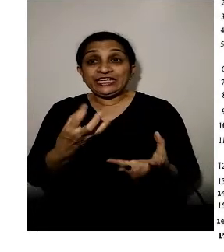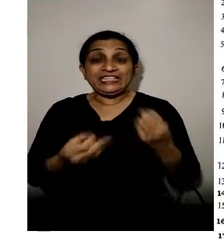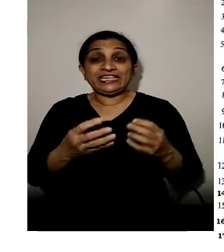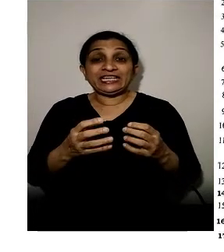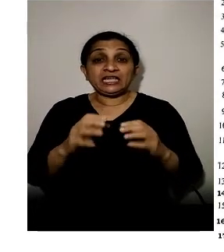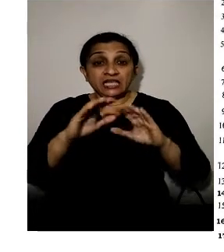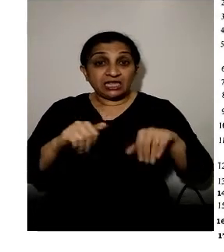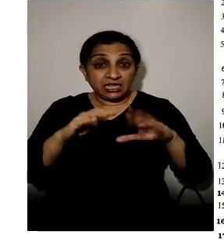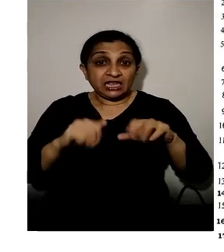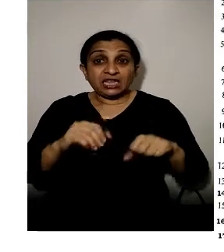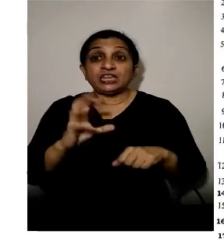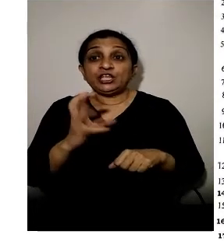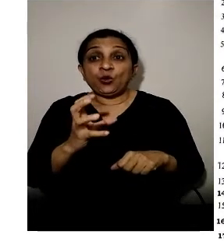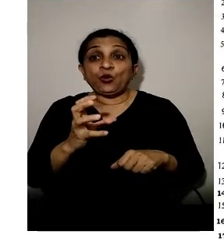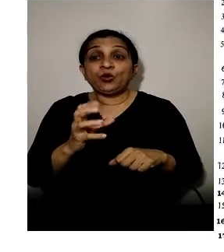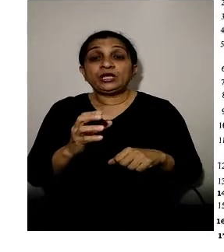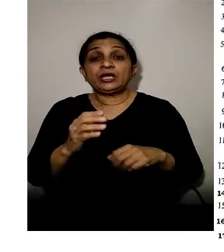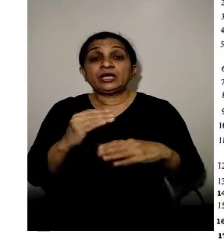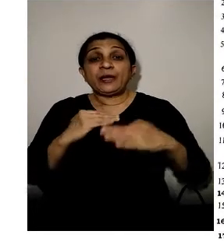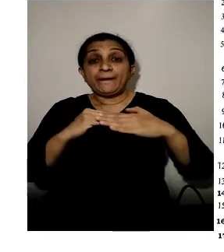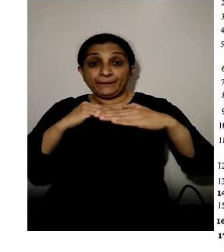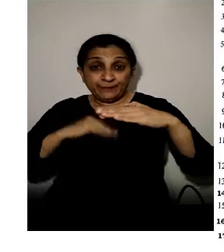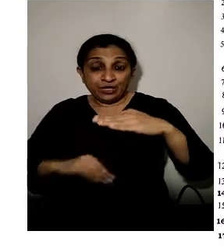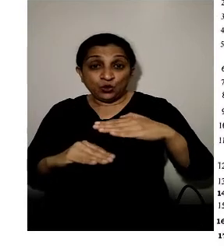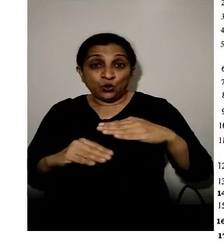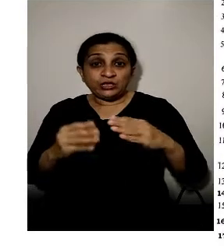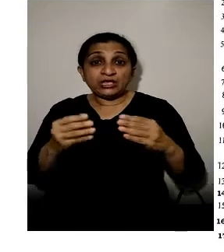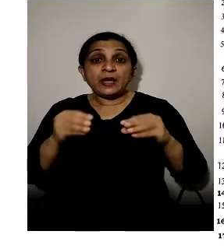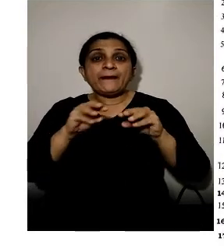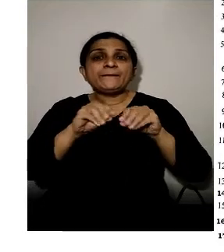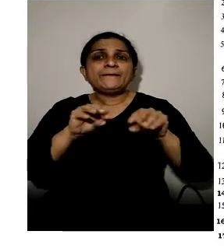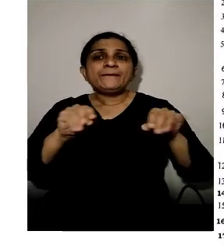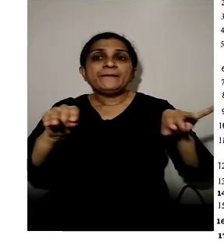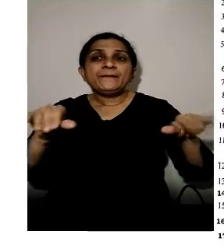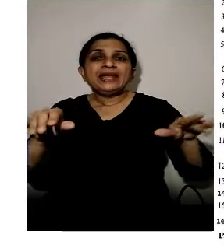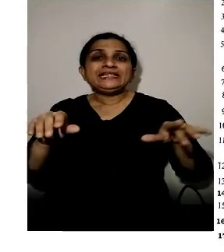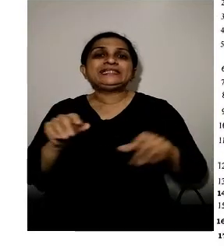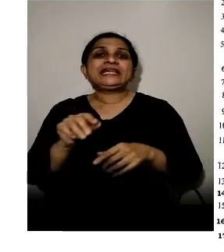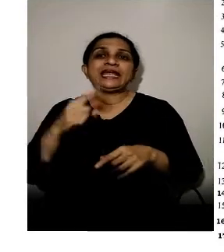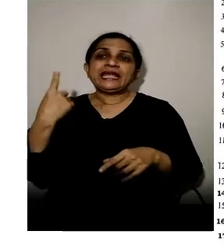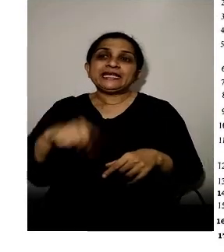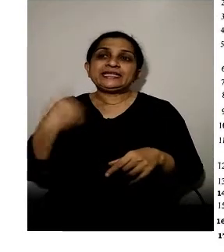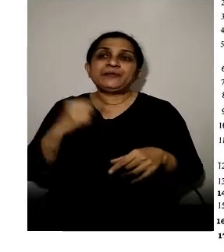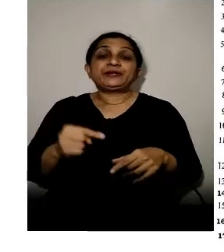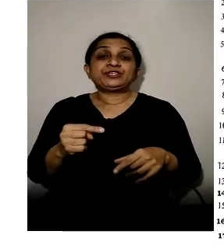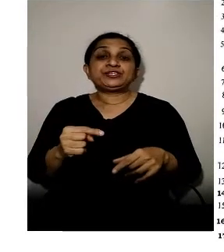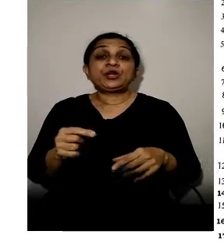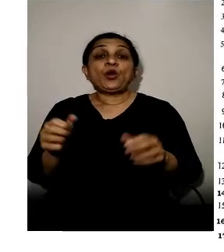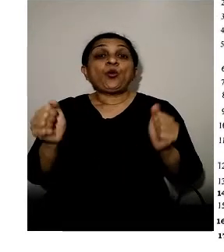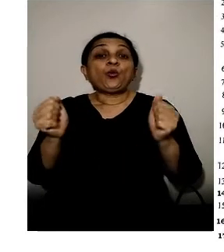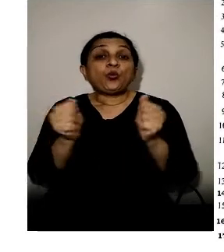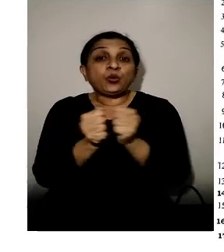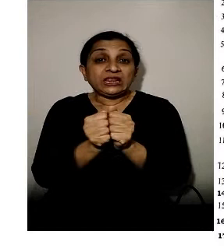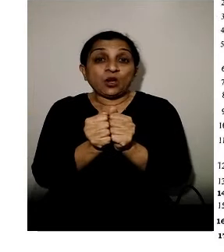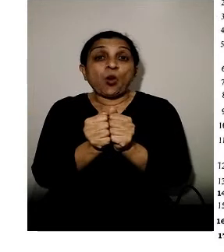of heating the ore below the melting temperature